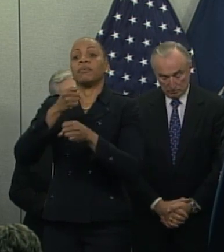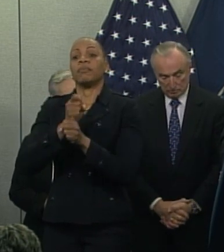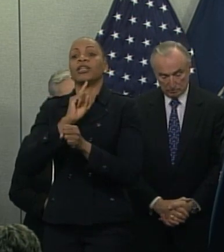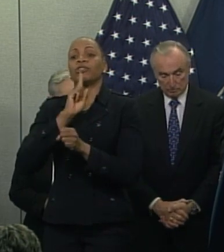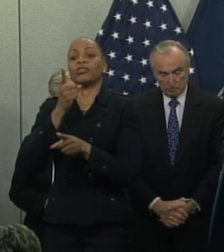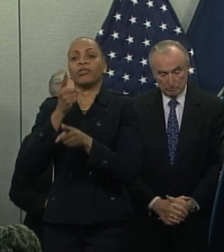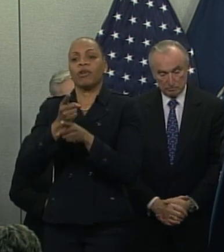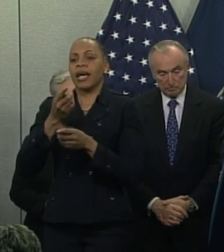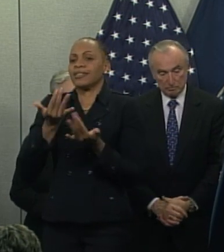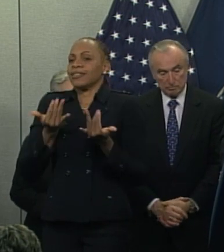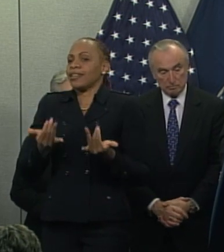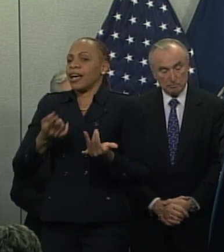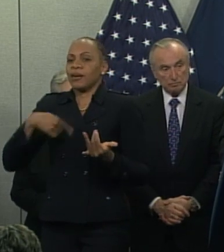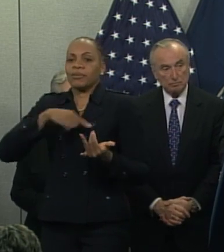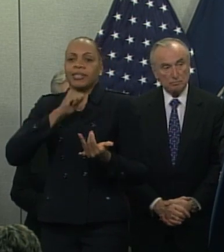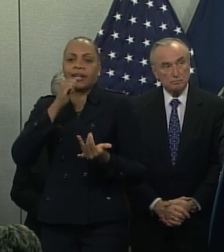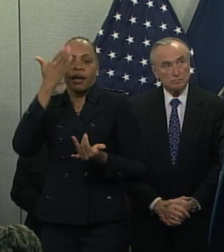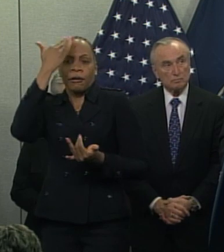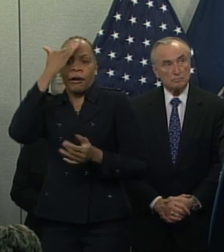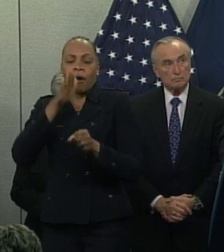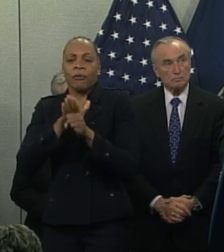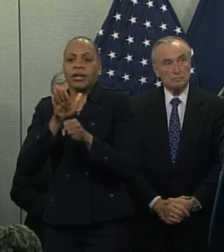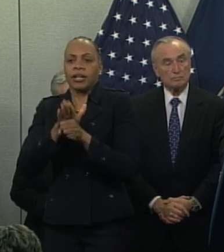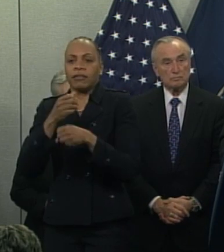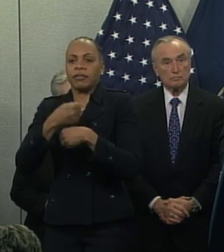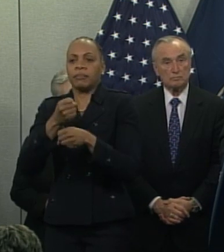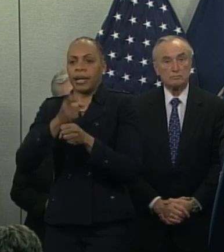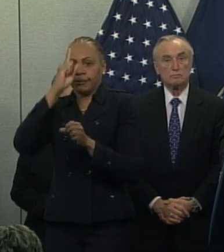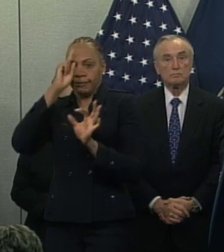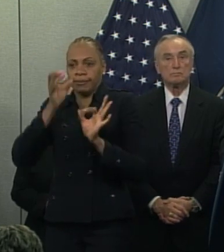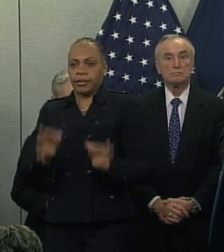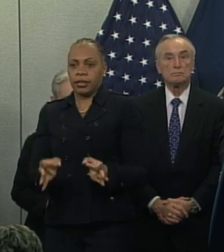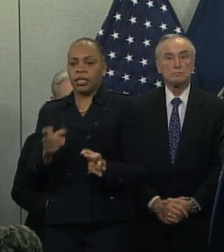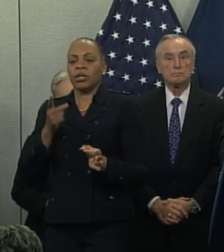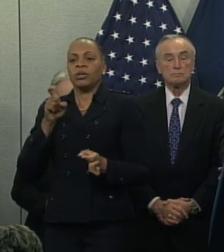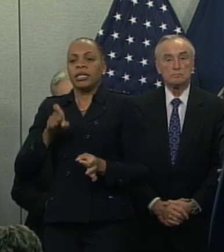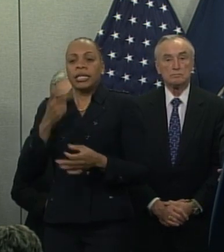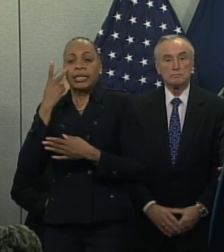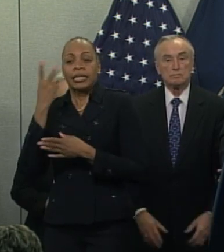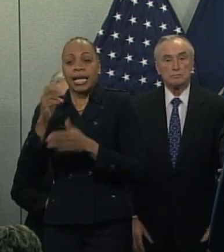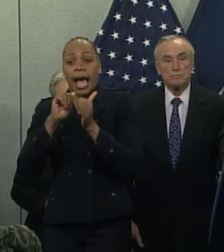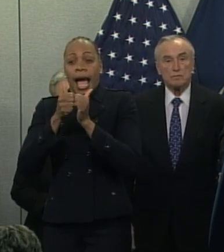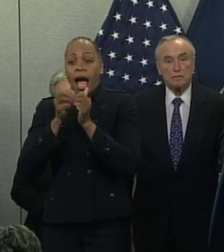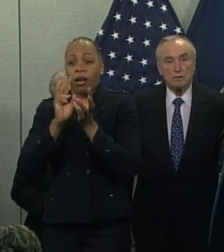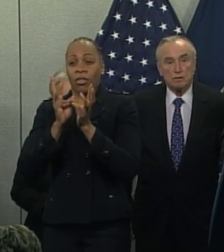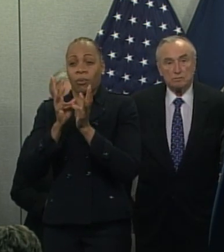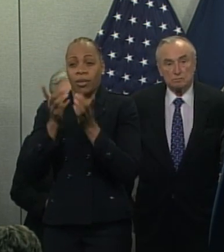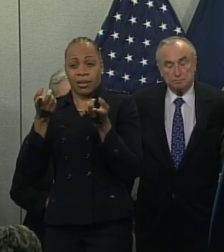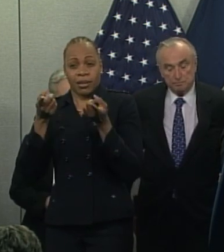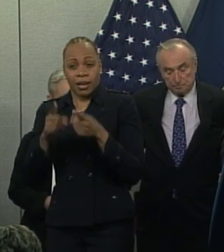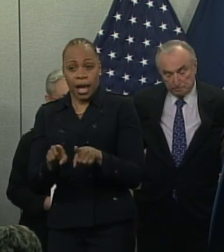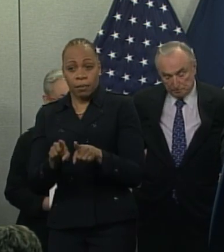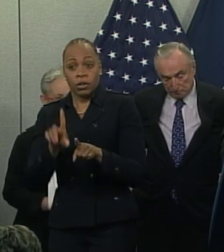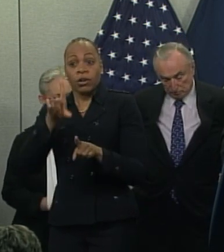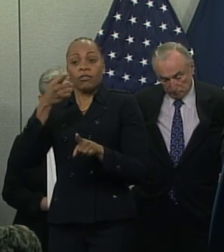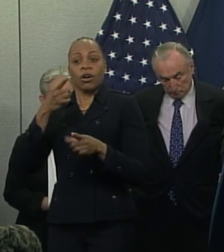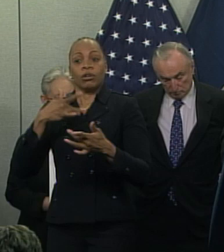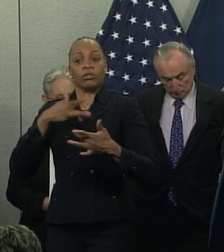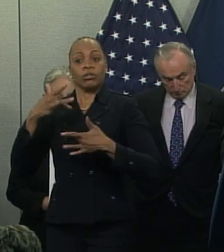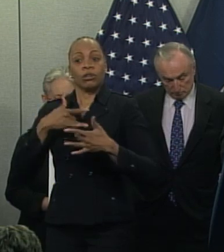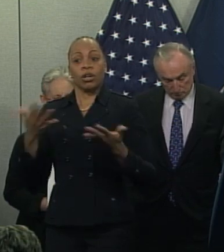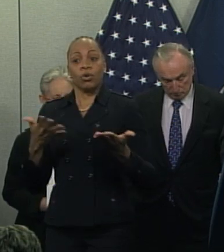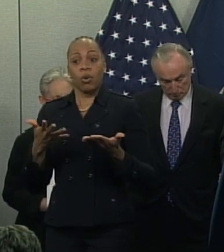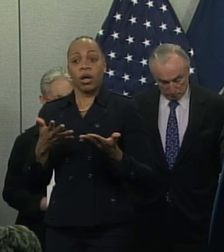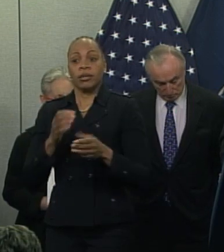know enough to make a firm decision. We have to see how the weather develops. Obviously, the first concern is for the safety of